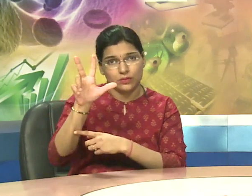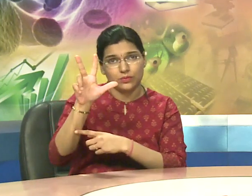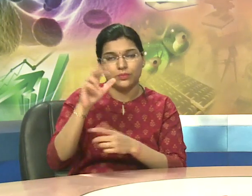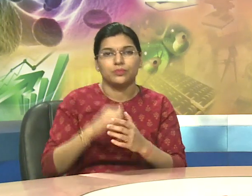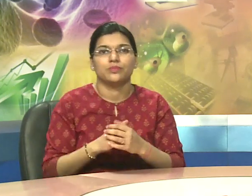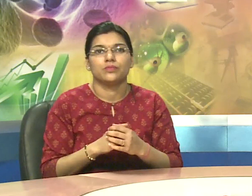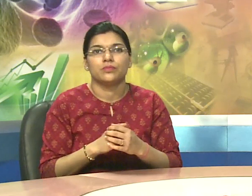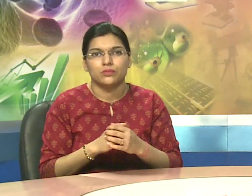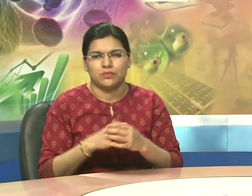18th word is